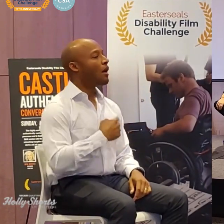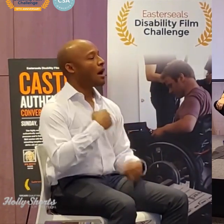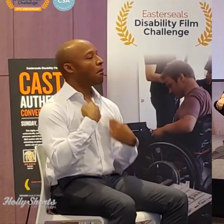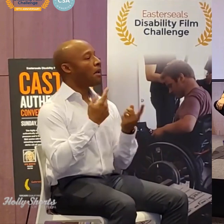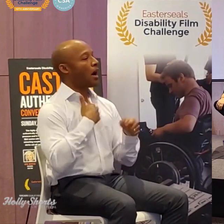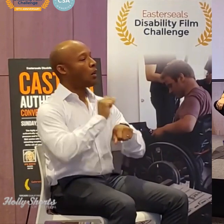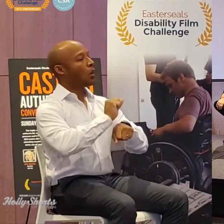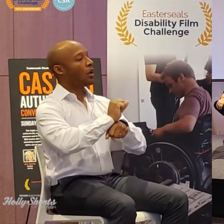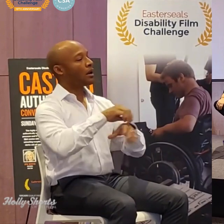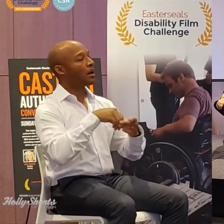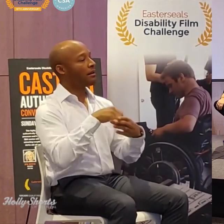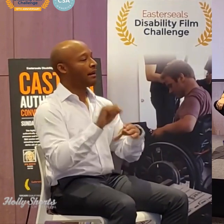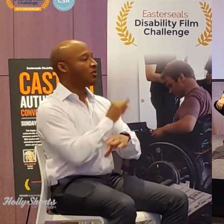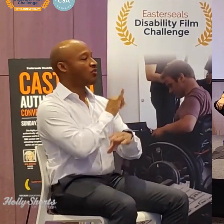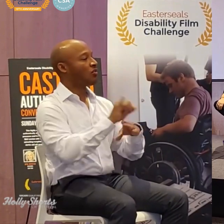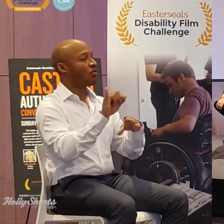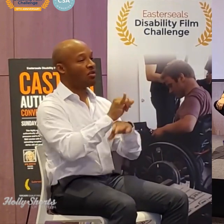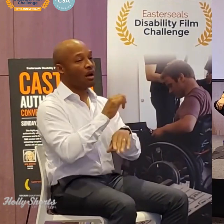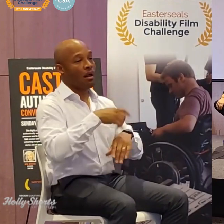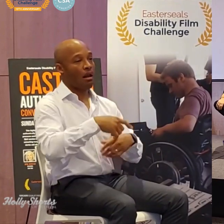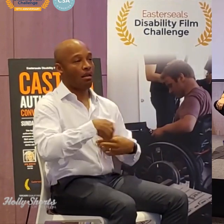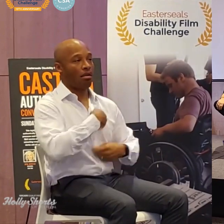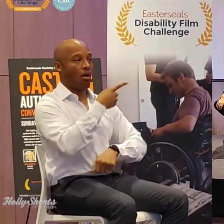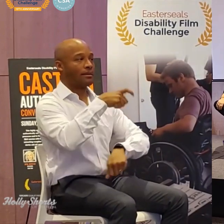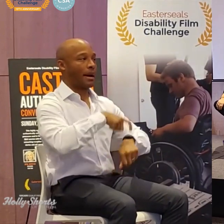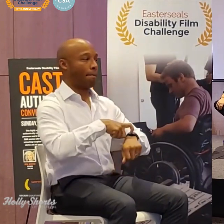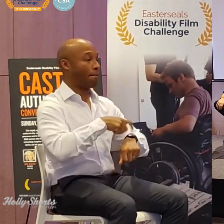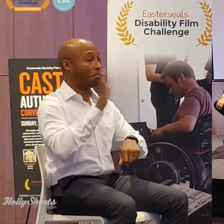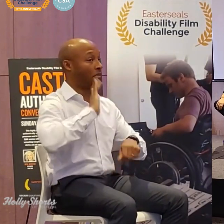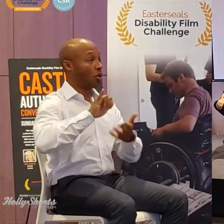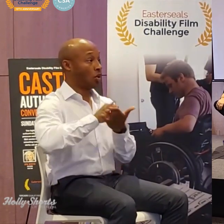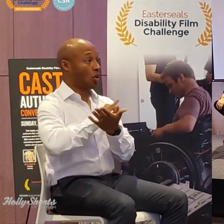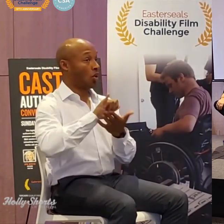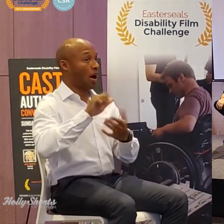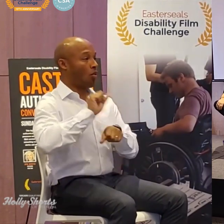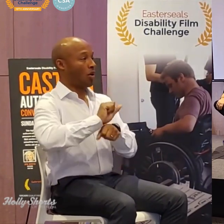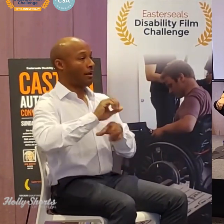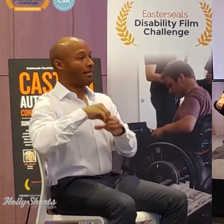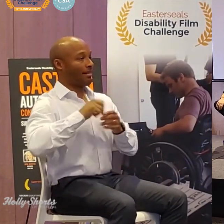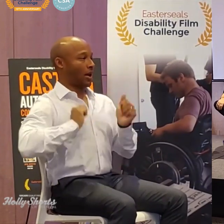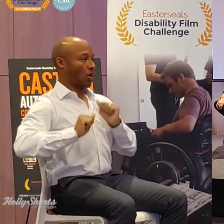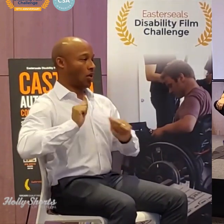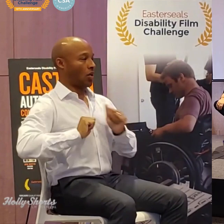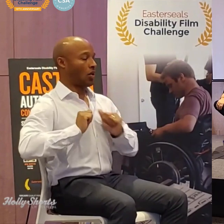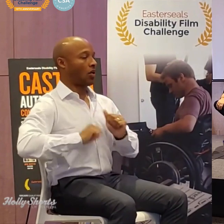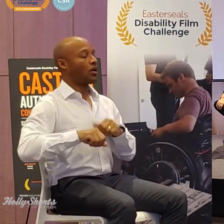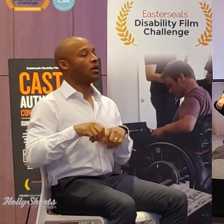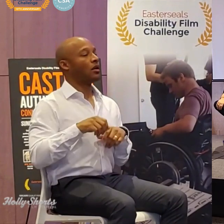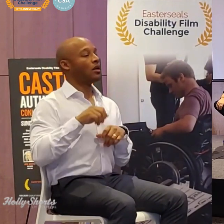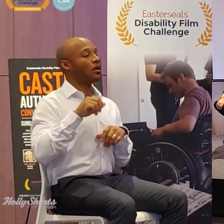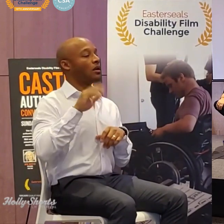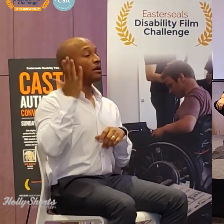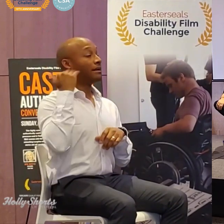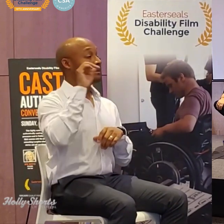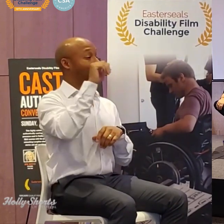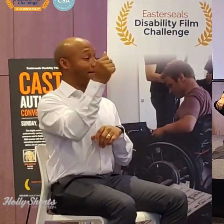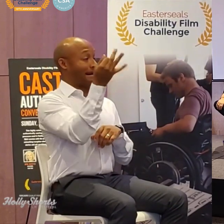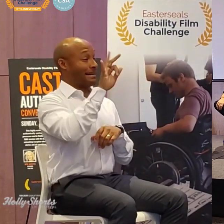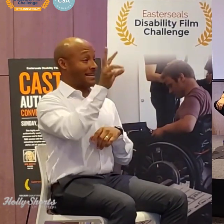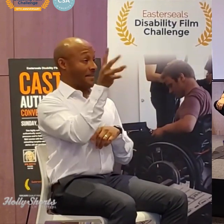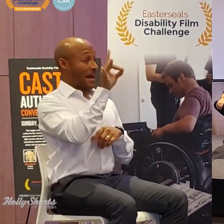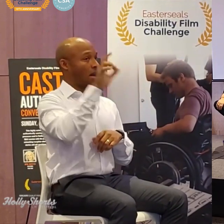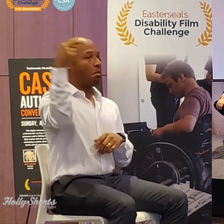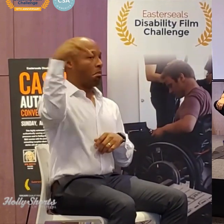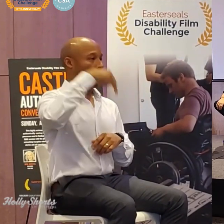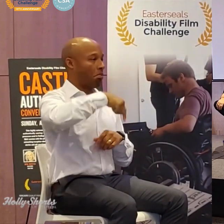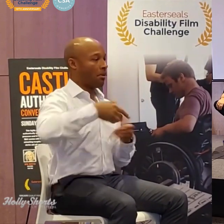I've been working in the industry for a really long time. When I was in New York, I worked in the theater. I came out to LA in 1978. I would say